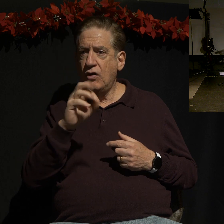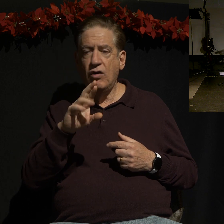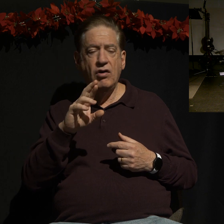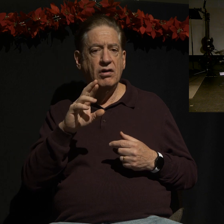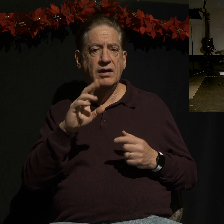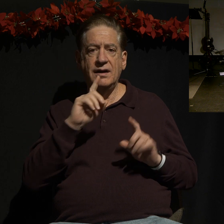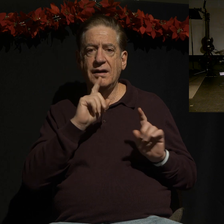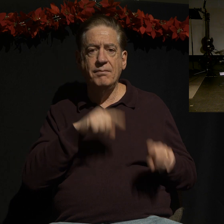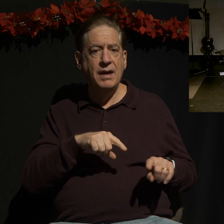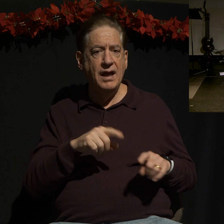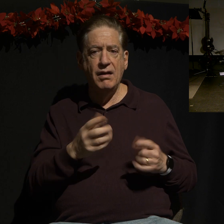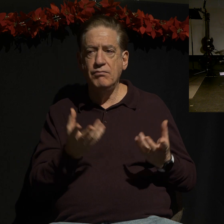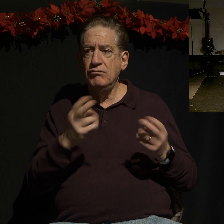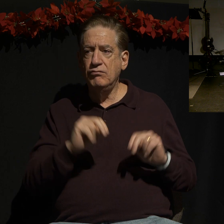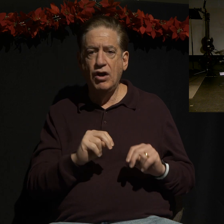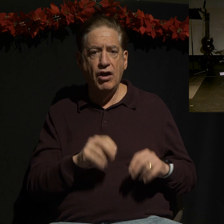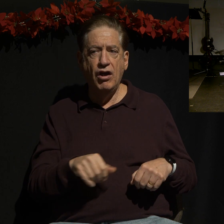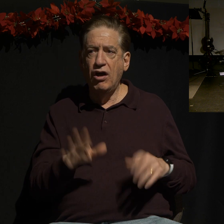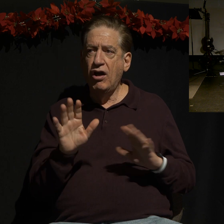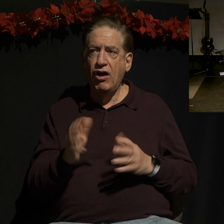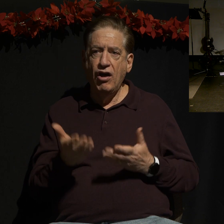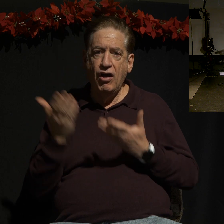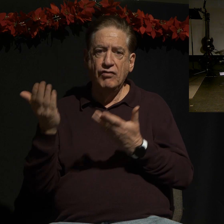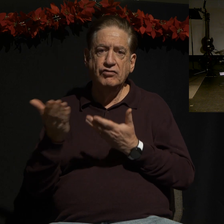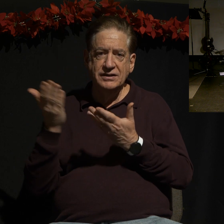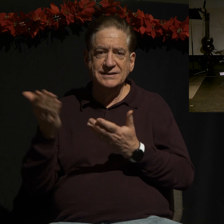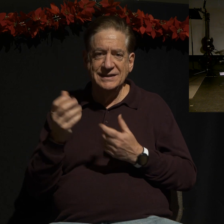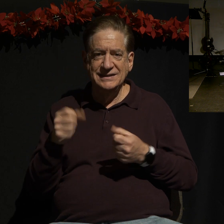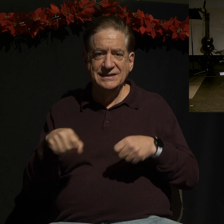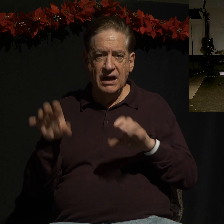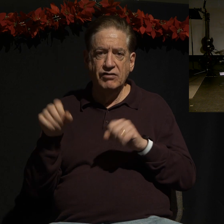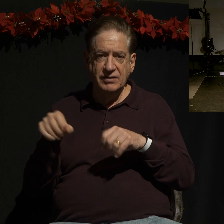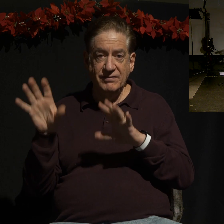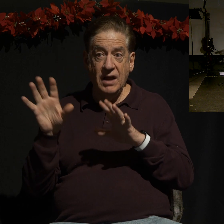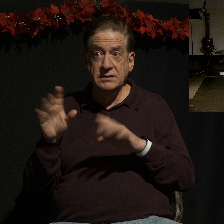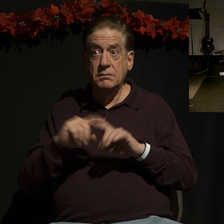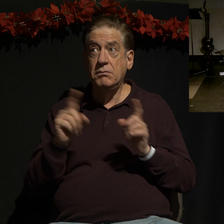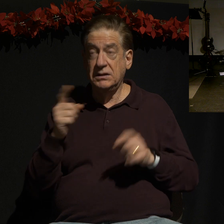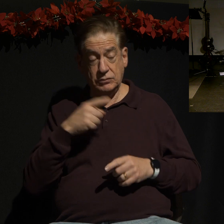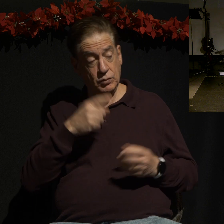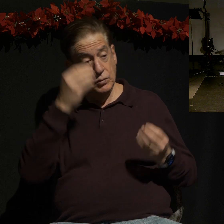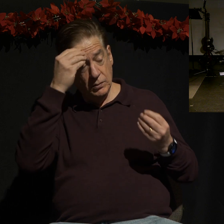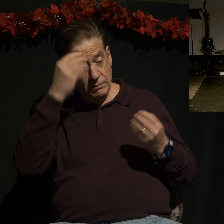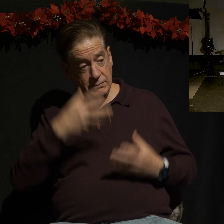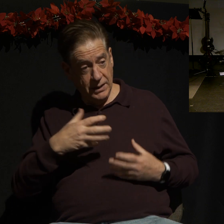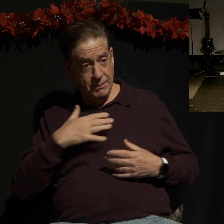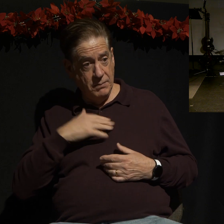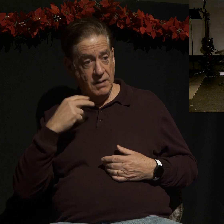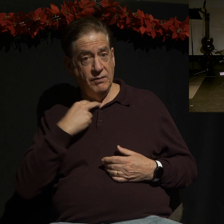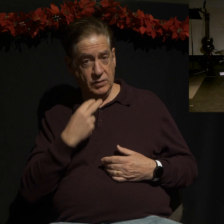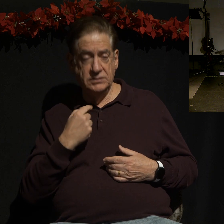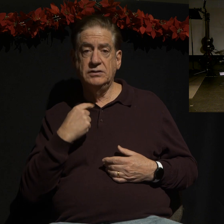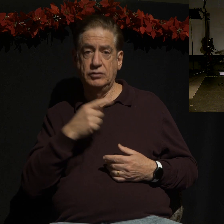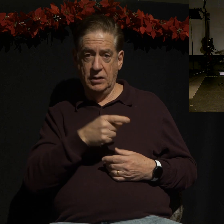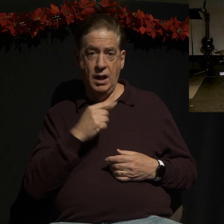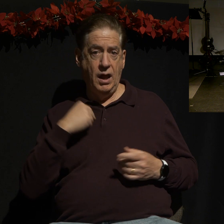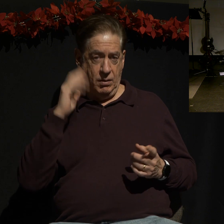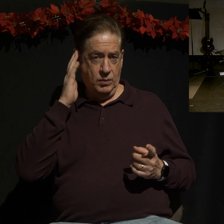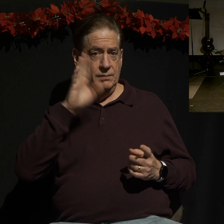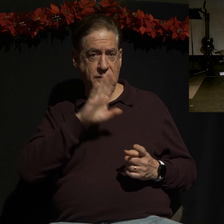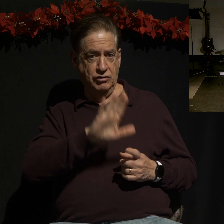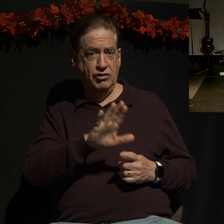and sacrifices. But this command I gave them, obey my voice, and I will be your God, and you shall be my